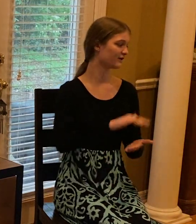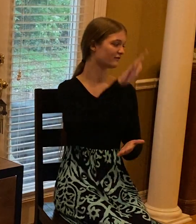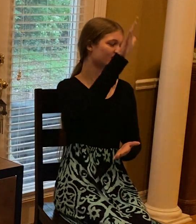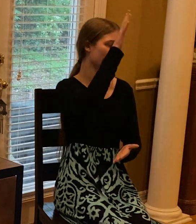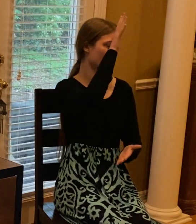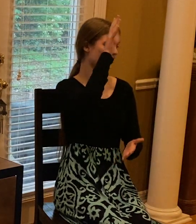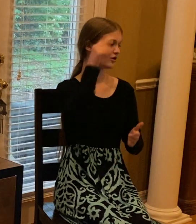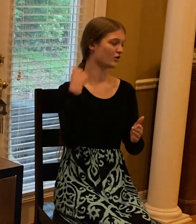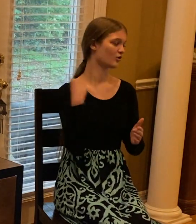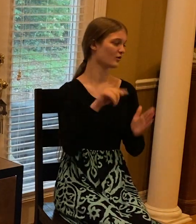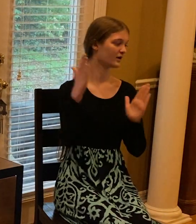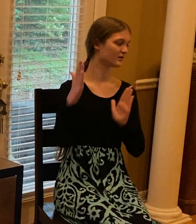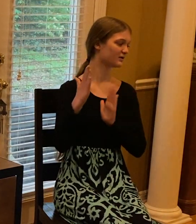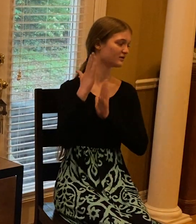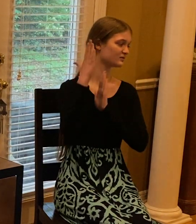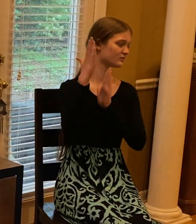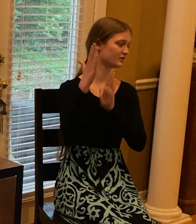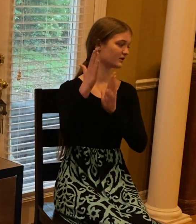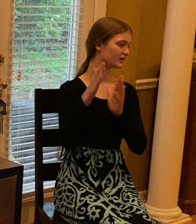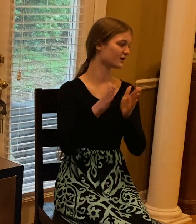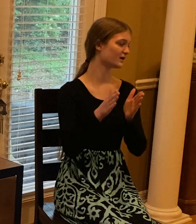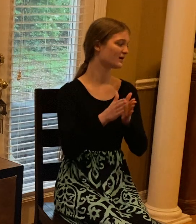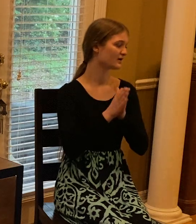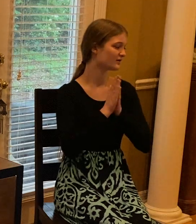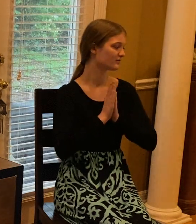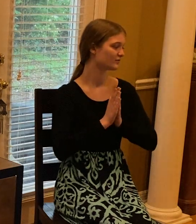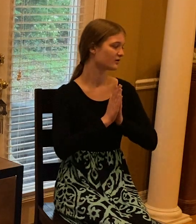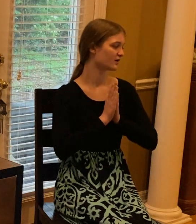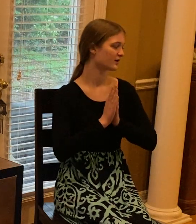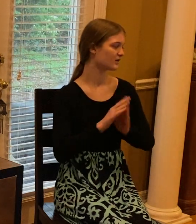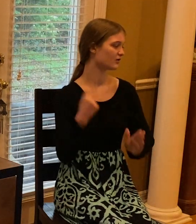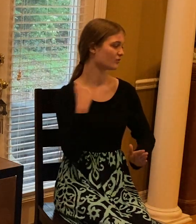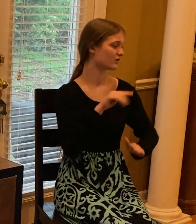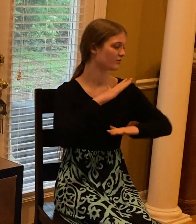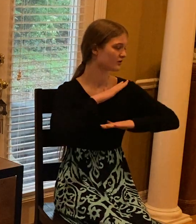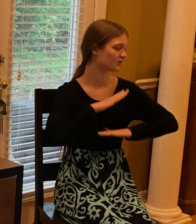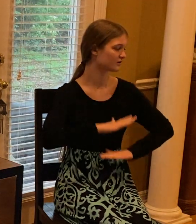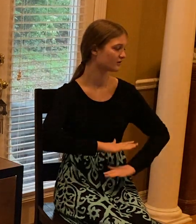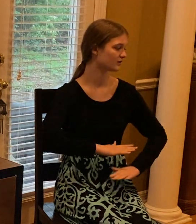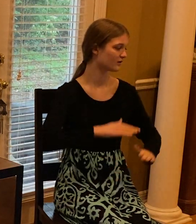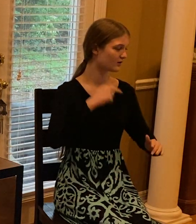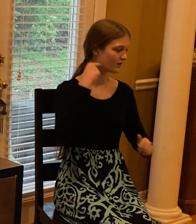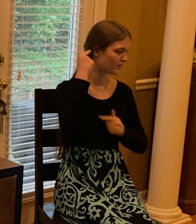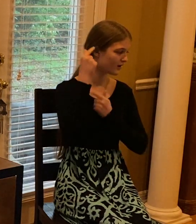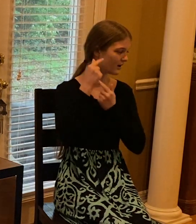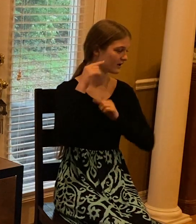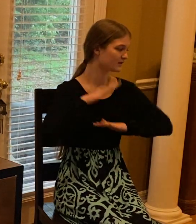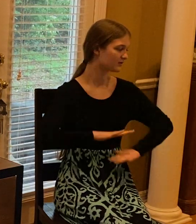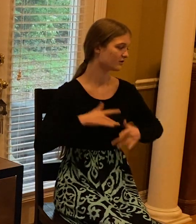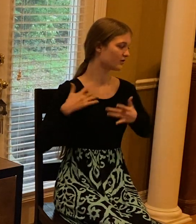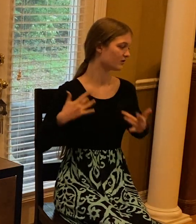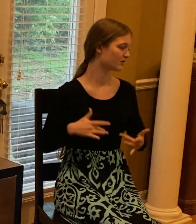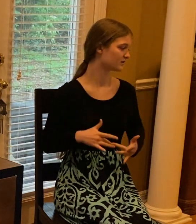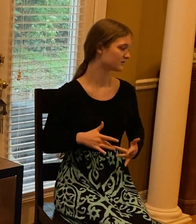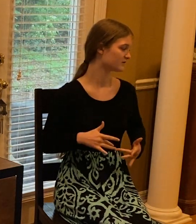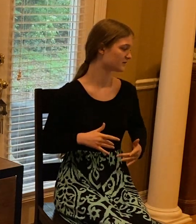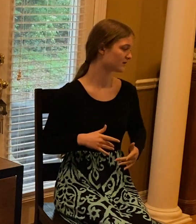again, Father, we come to you this morning asking and praying that we would still our minds and still our